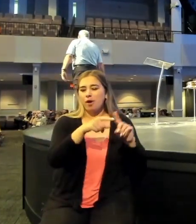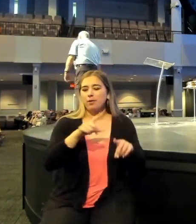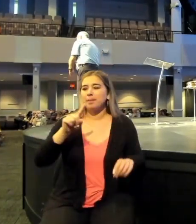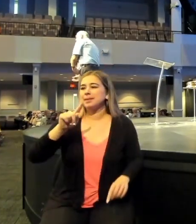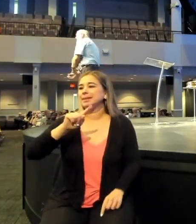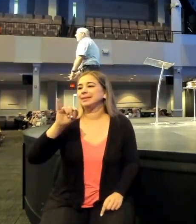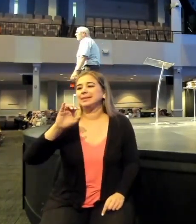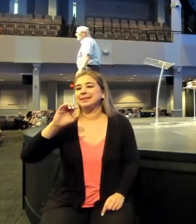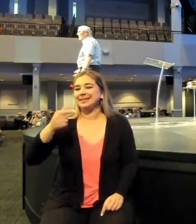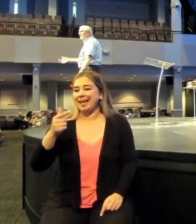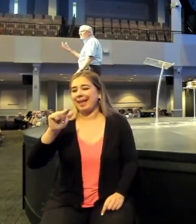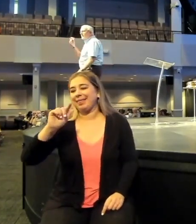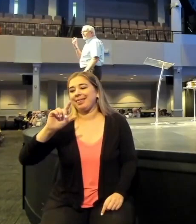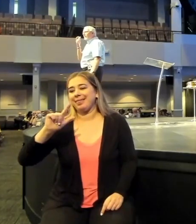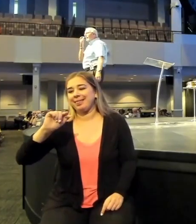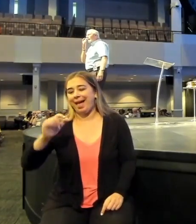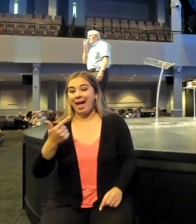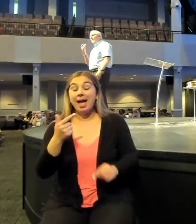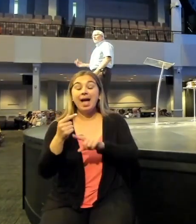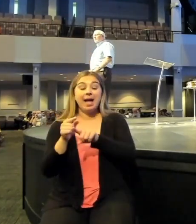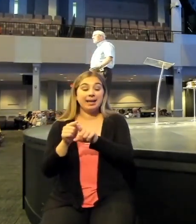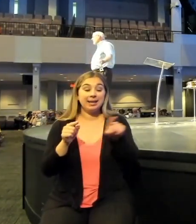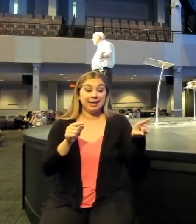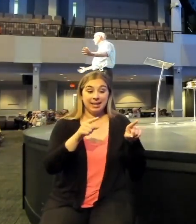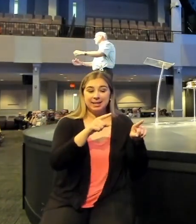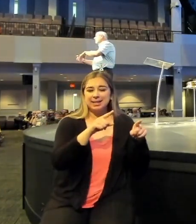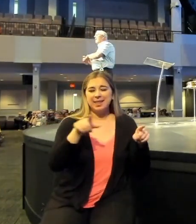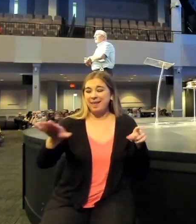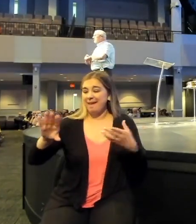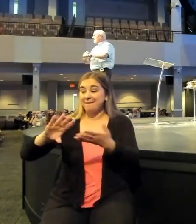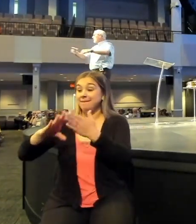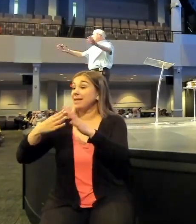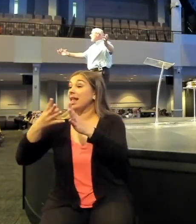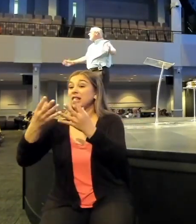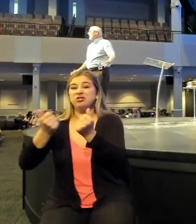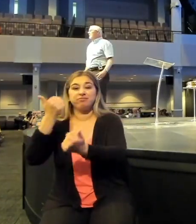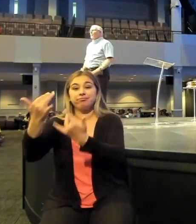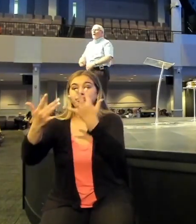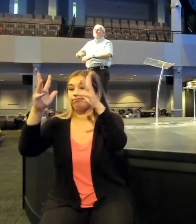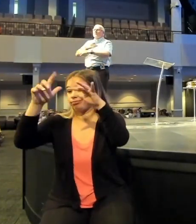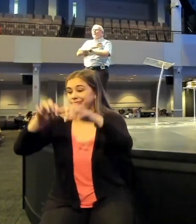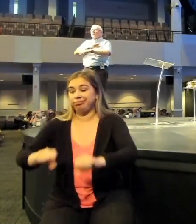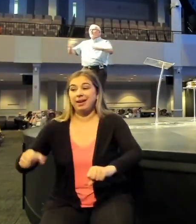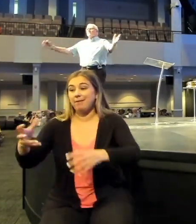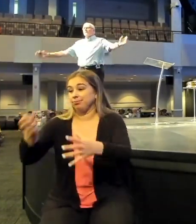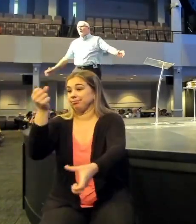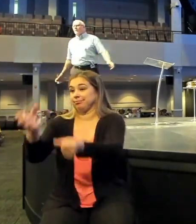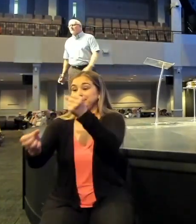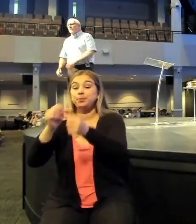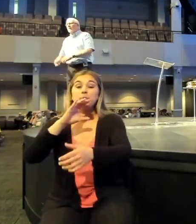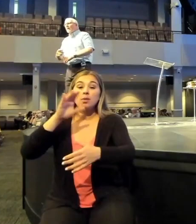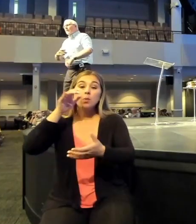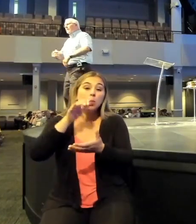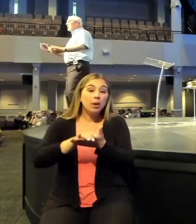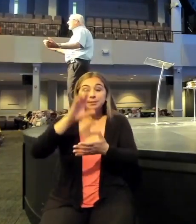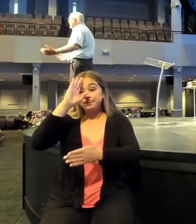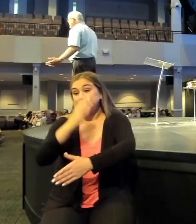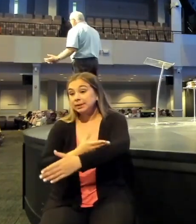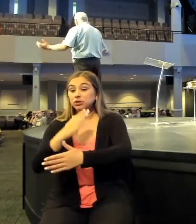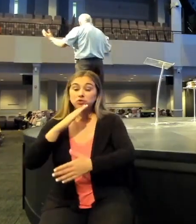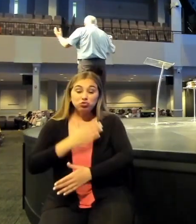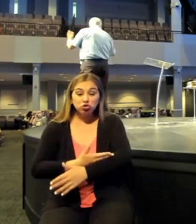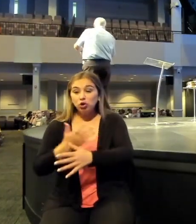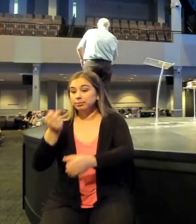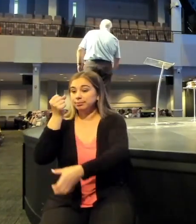back, realizes that his whole village had been burned with fire. Everything had been taken off. His wives and sons and daughters had been removed.